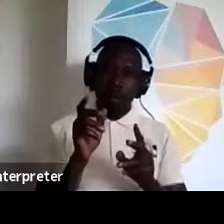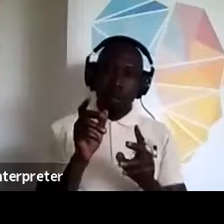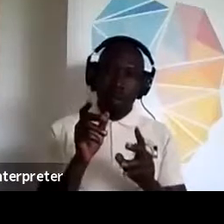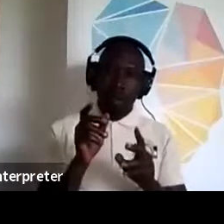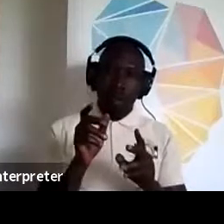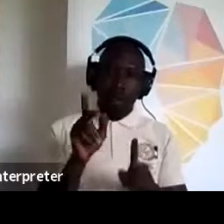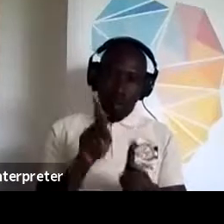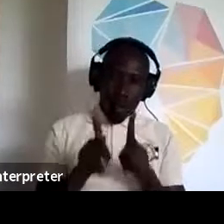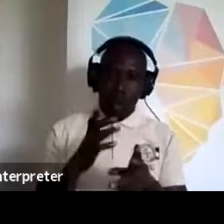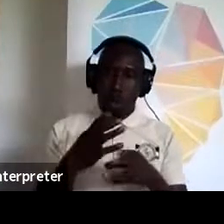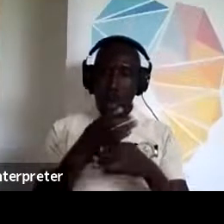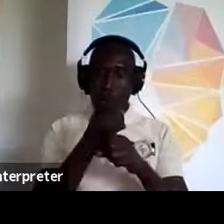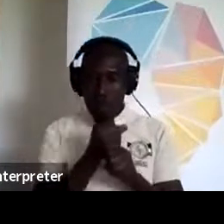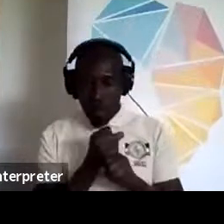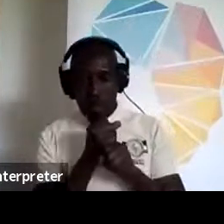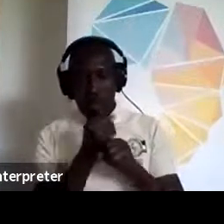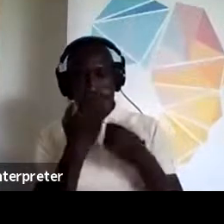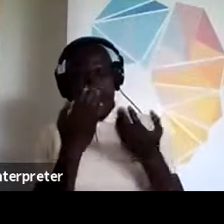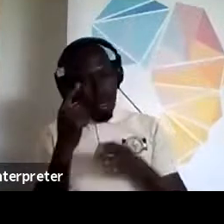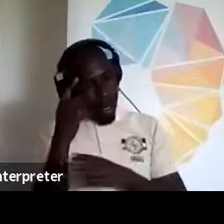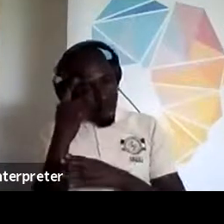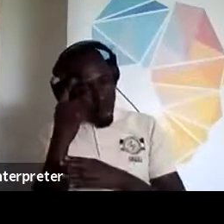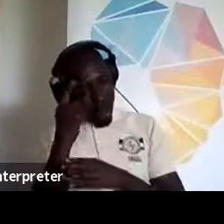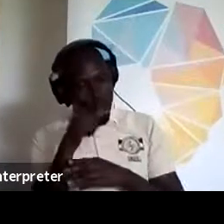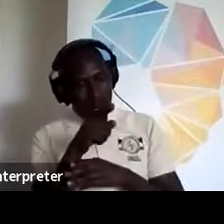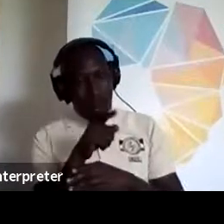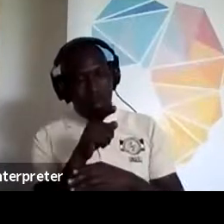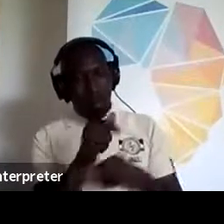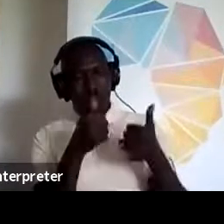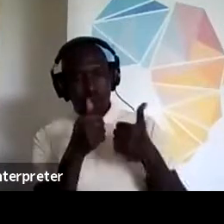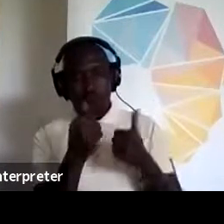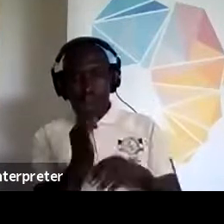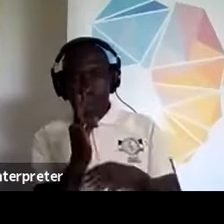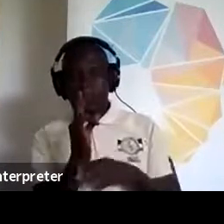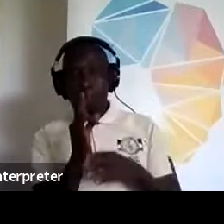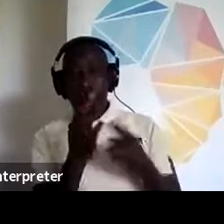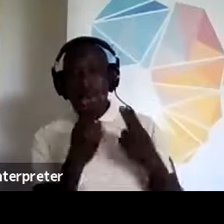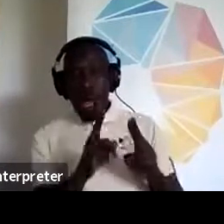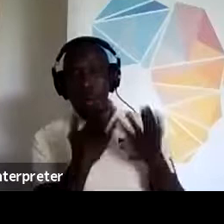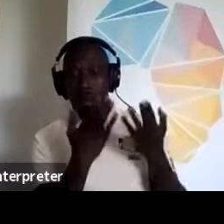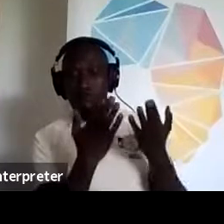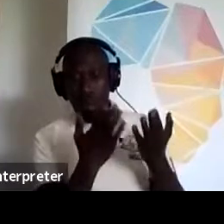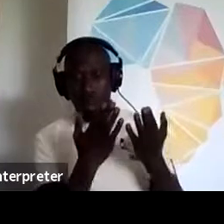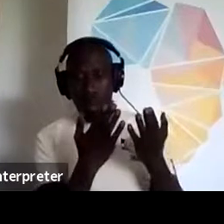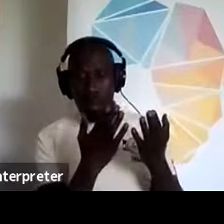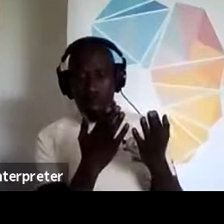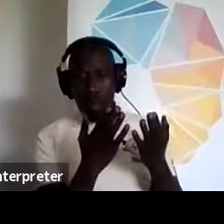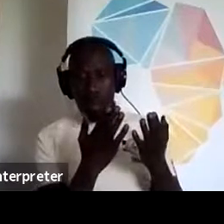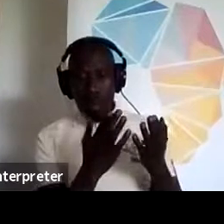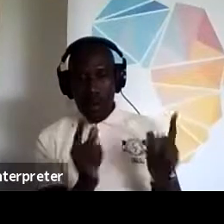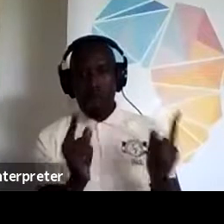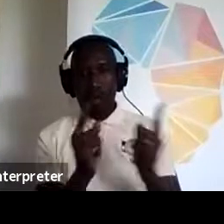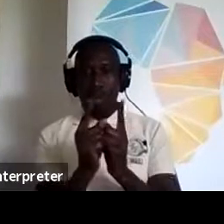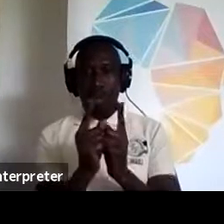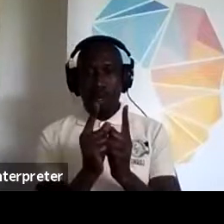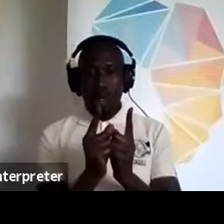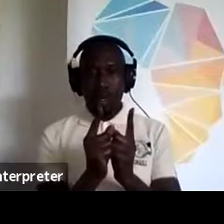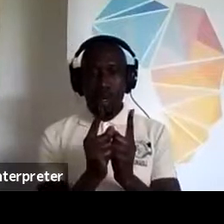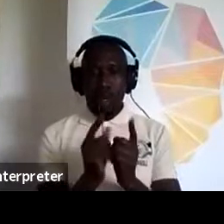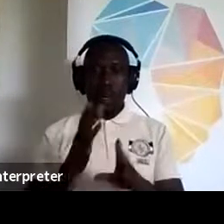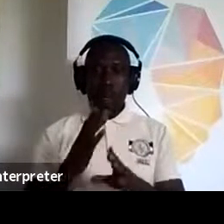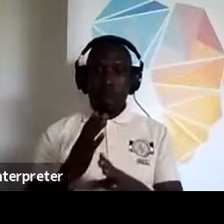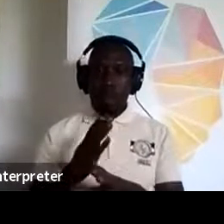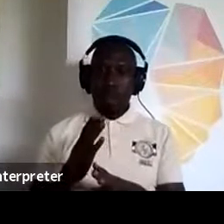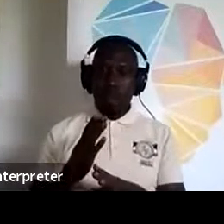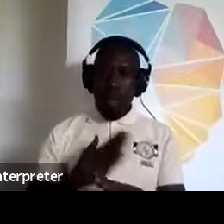So I think that would be great. So if you happen to meet my